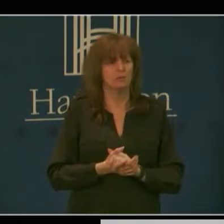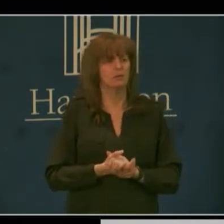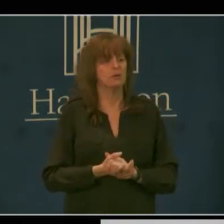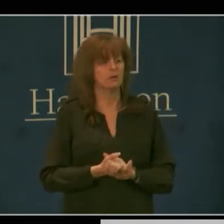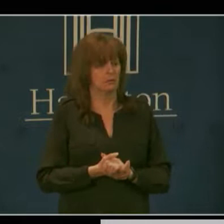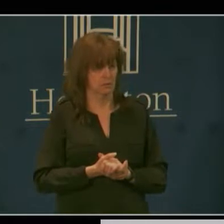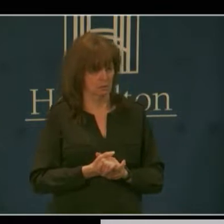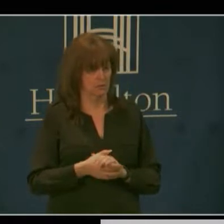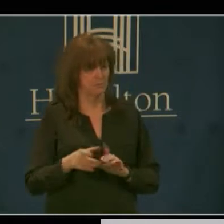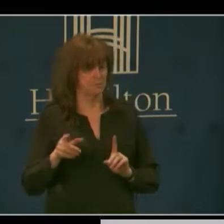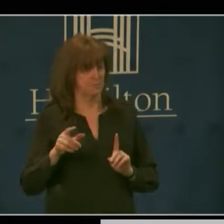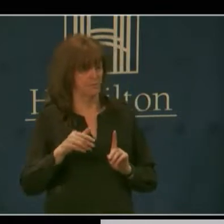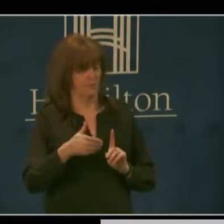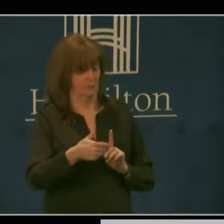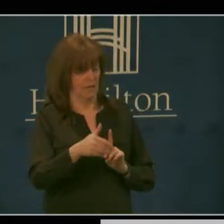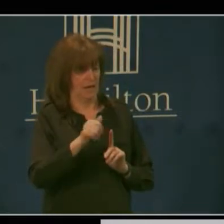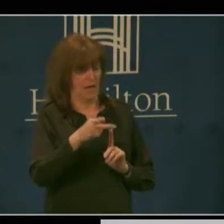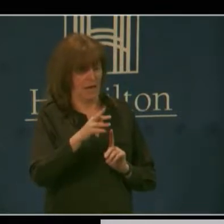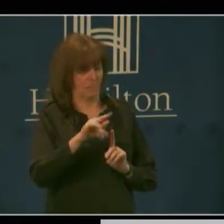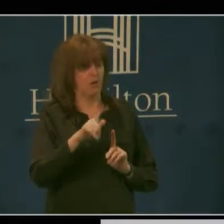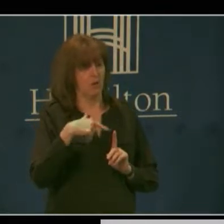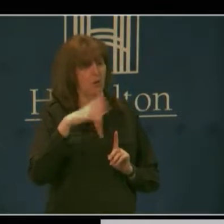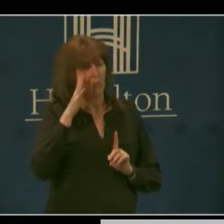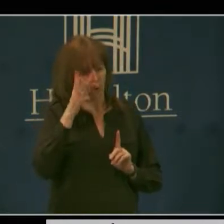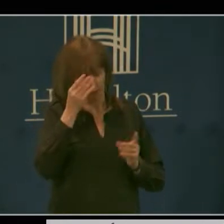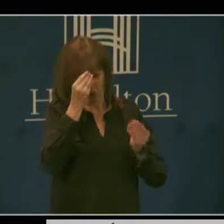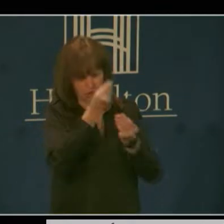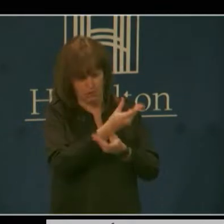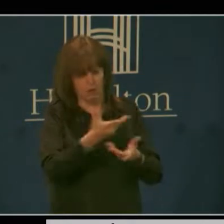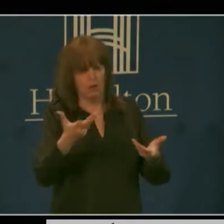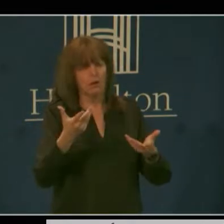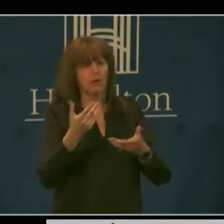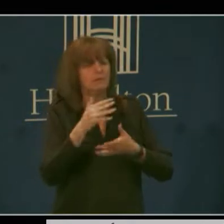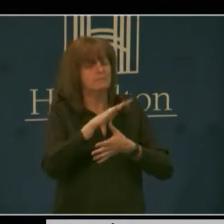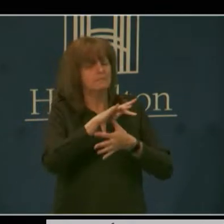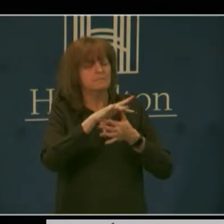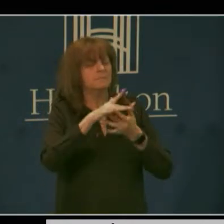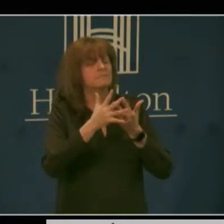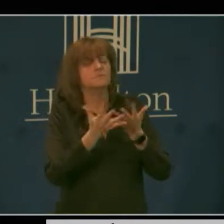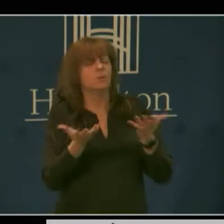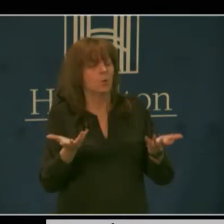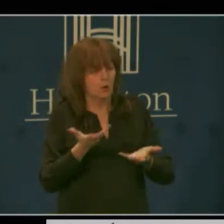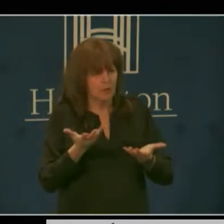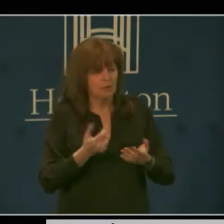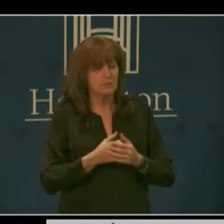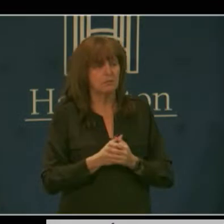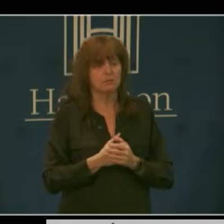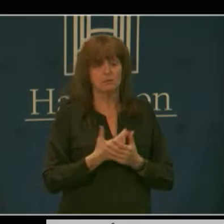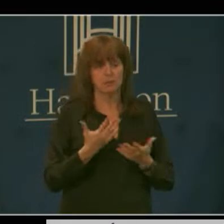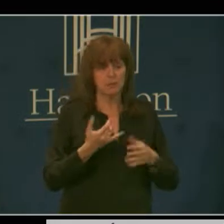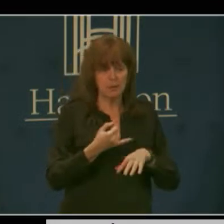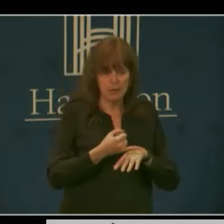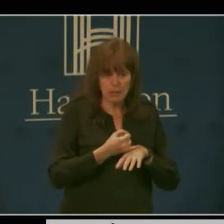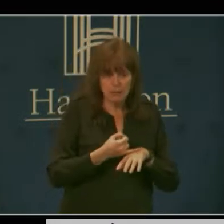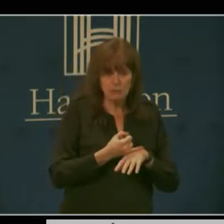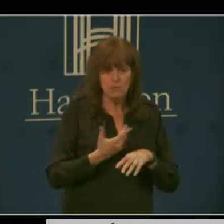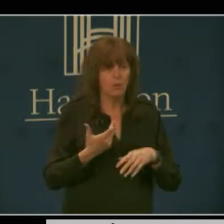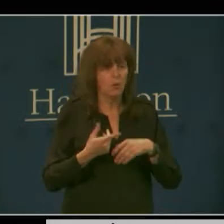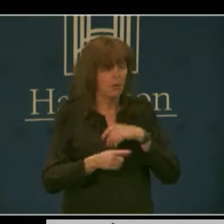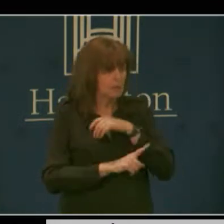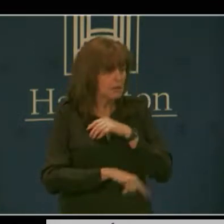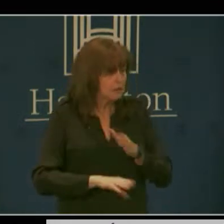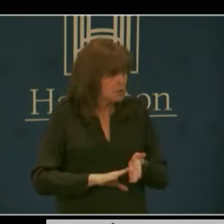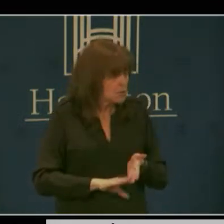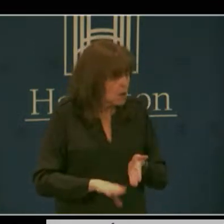Some of the things we're looking at is the way to waive penalties and interest and administrative fees. And I think the week of April